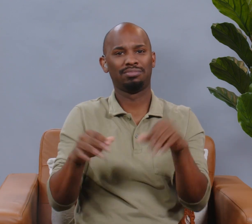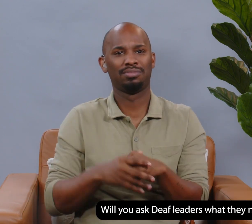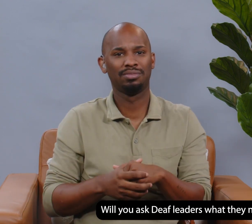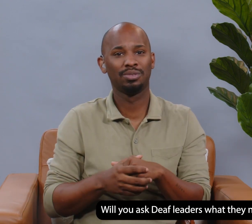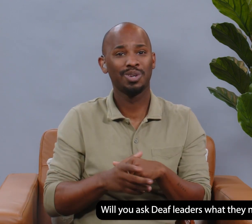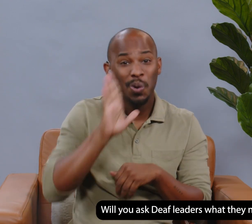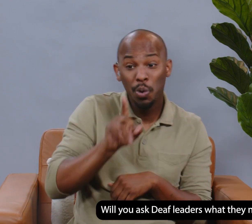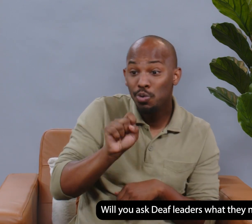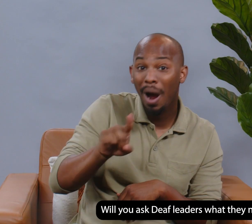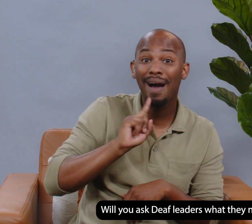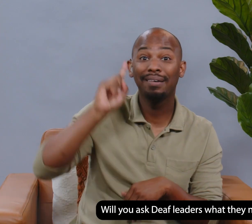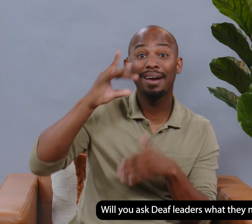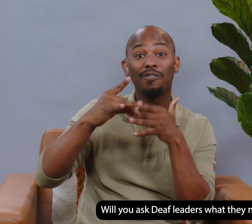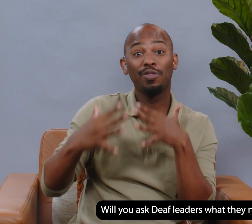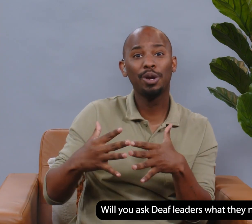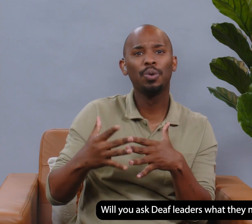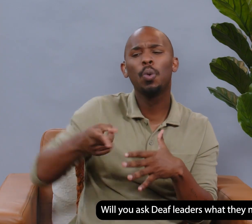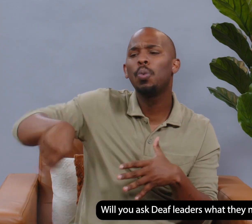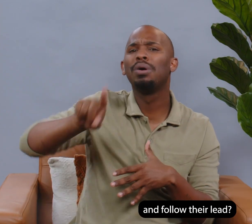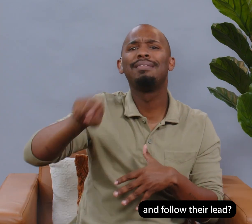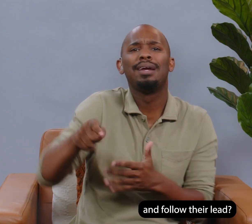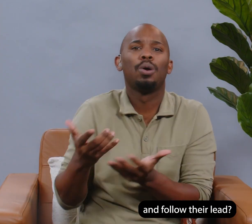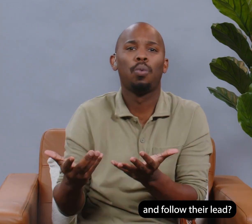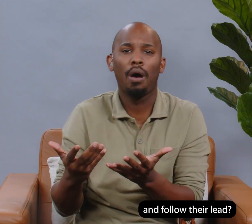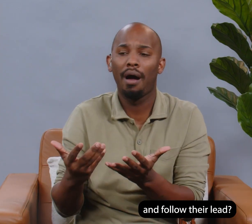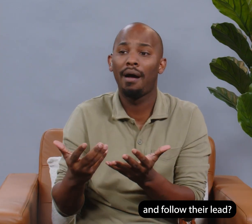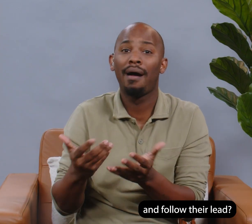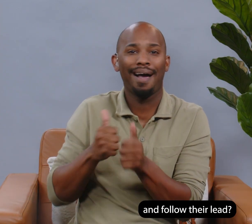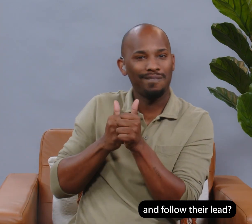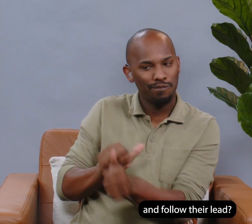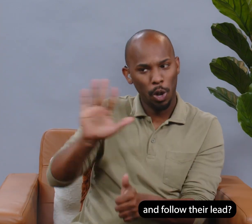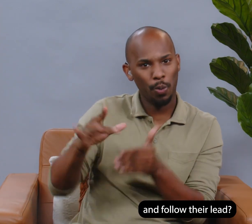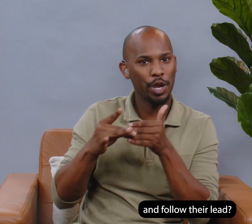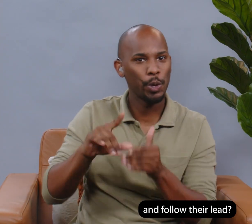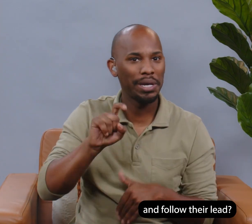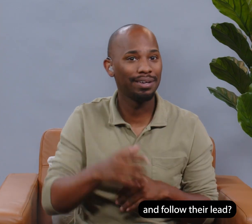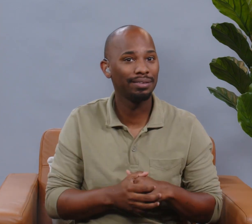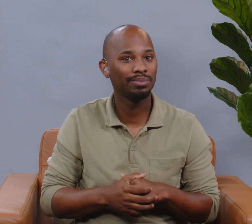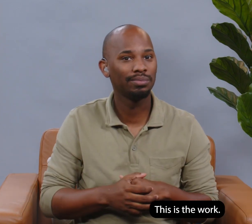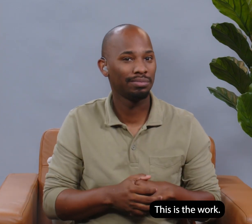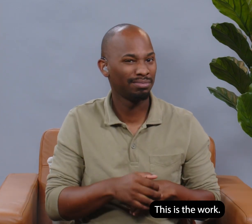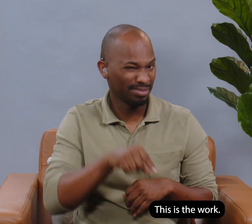Will you ask deaf leaders what they need and follow their lead? This is the